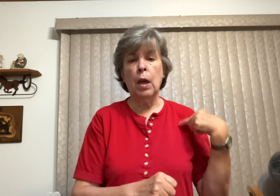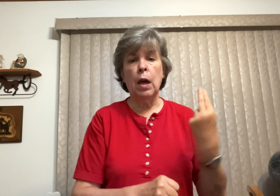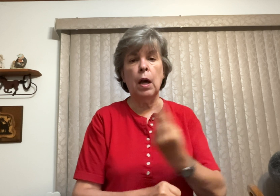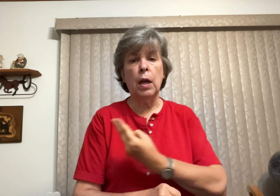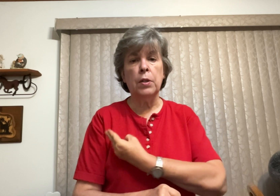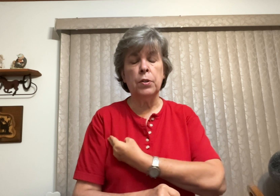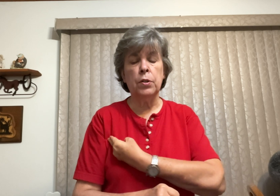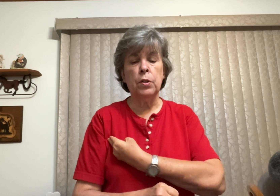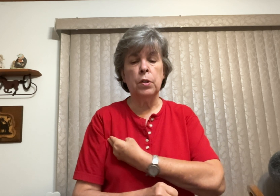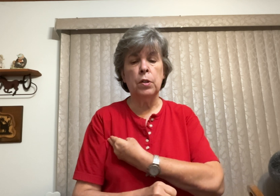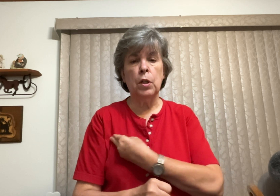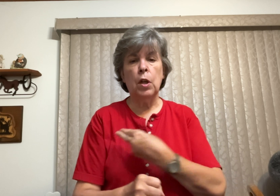us